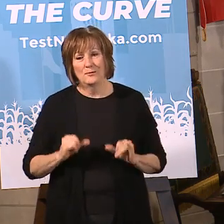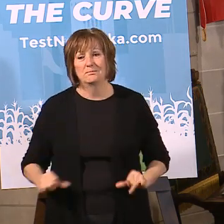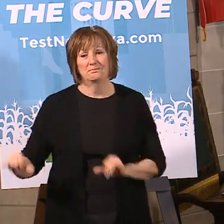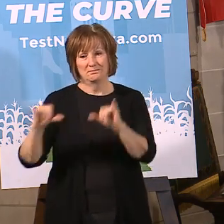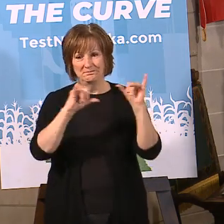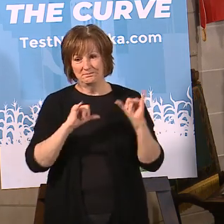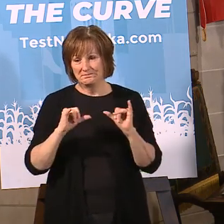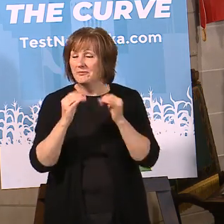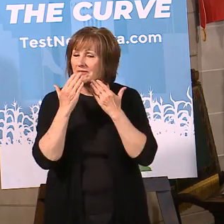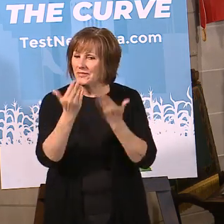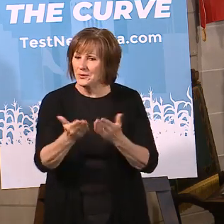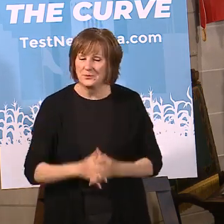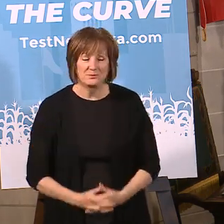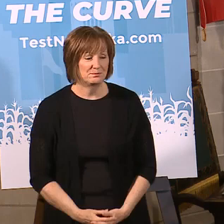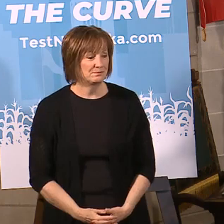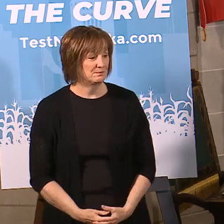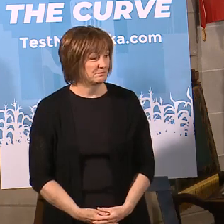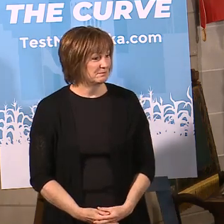Thank you.